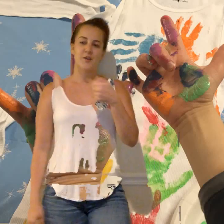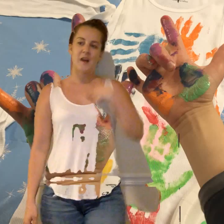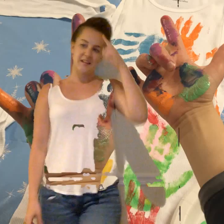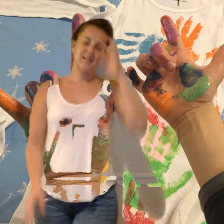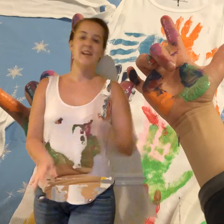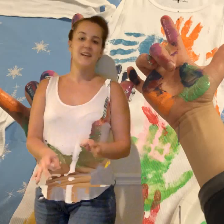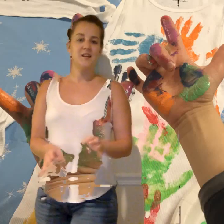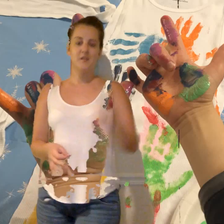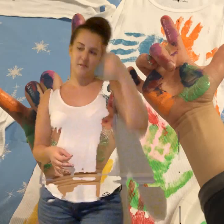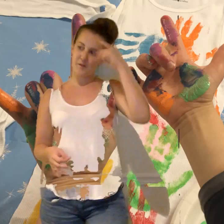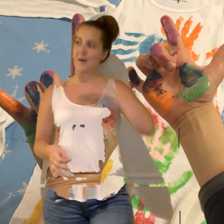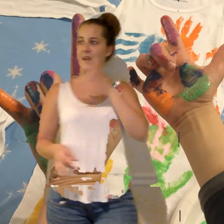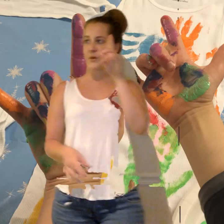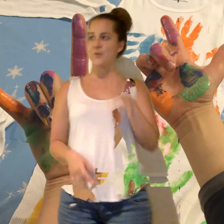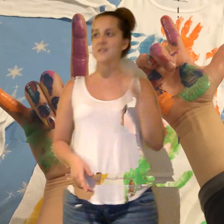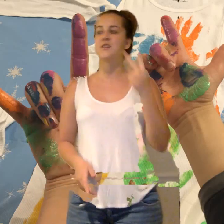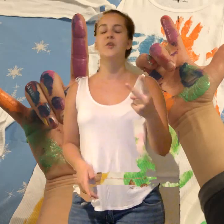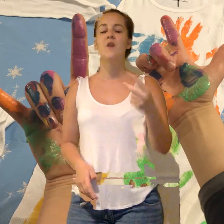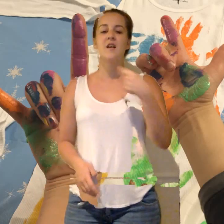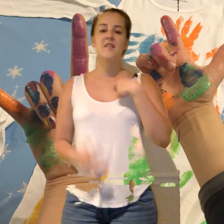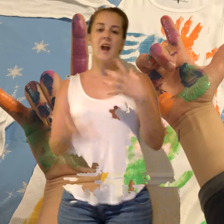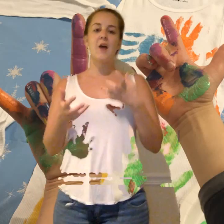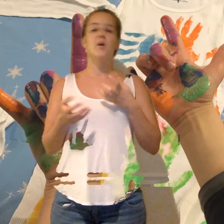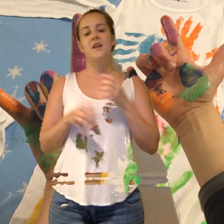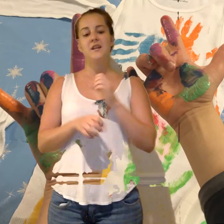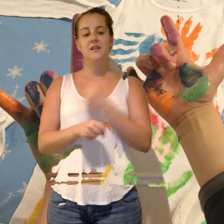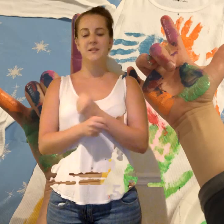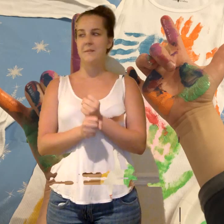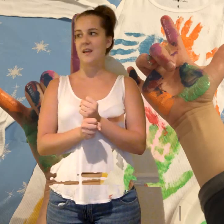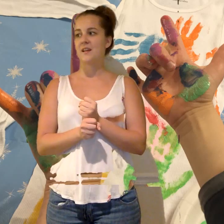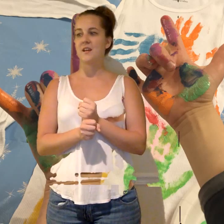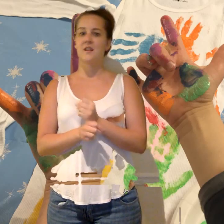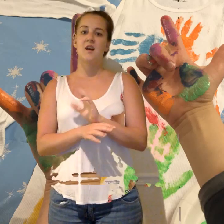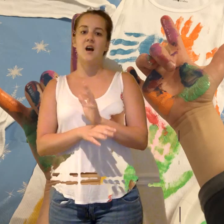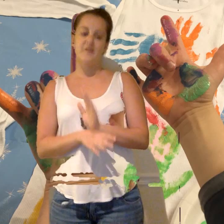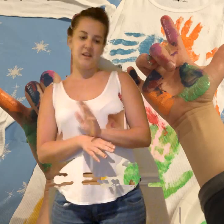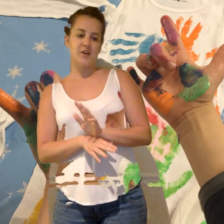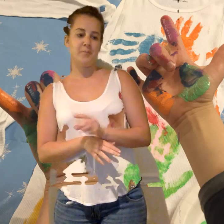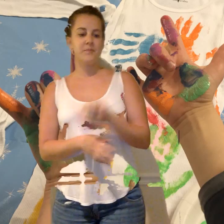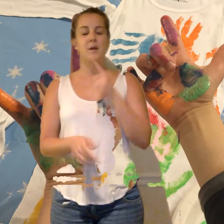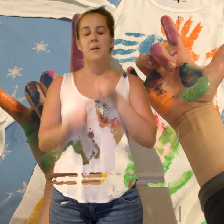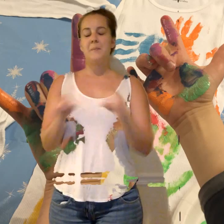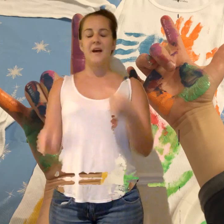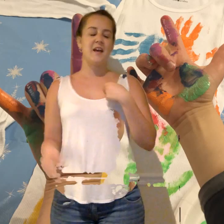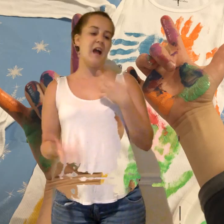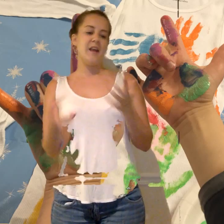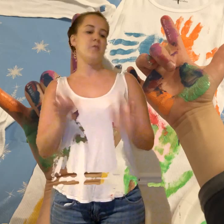So I decided for my quiz 2 that I wanted to make a video, but I didn't